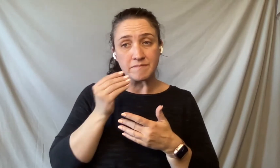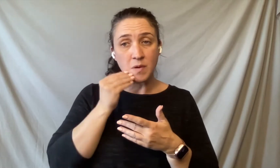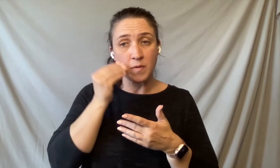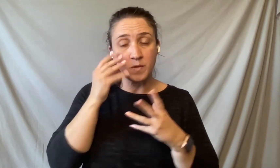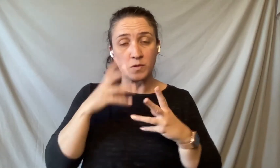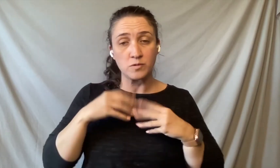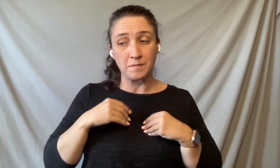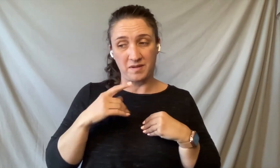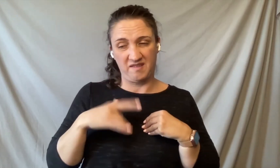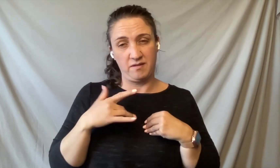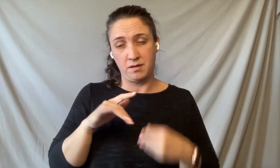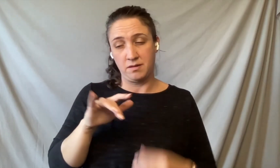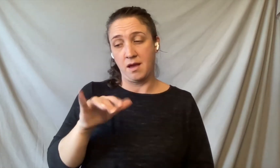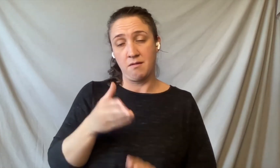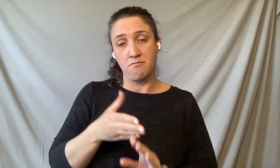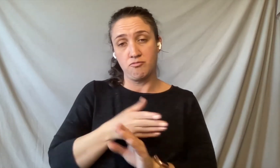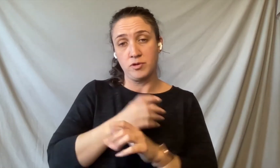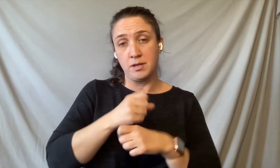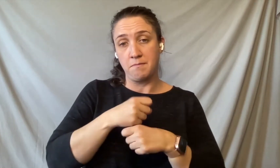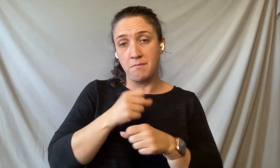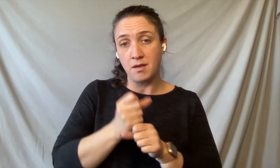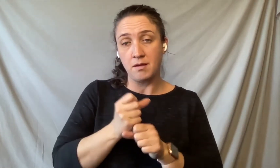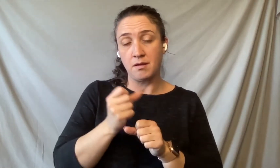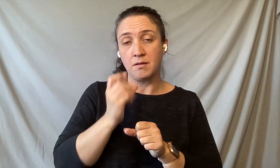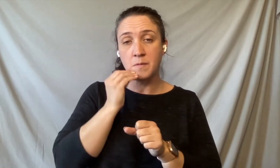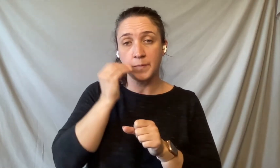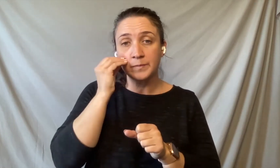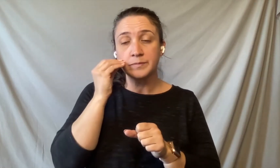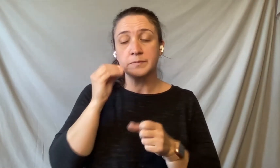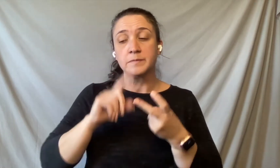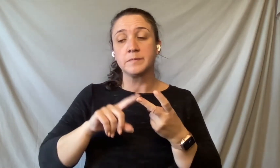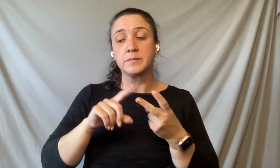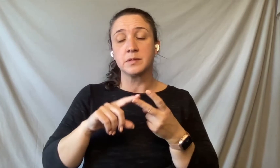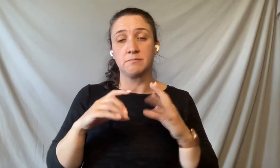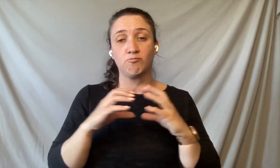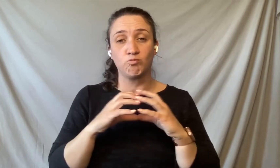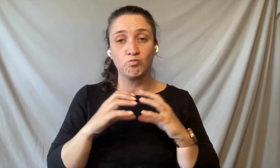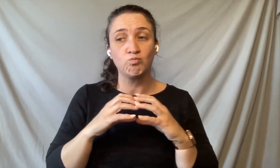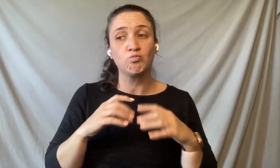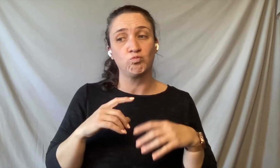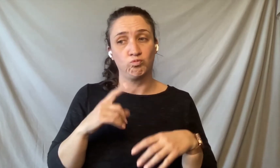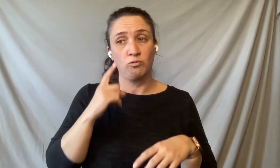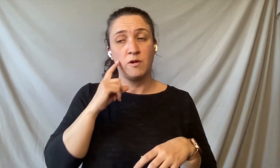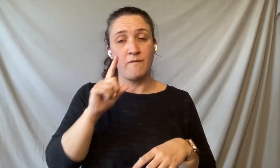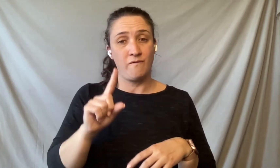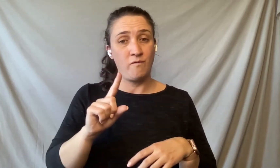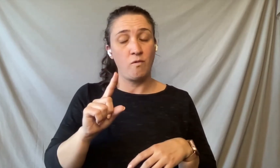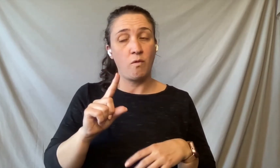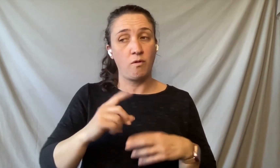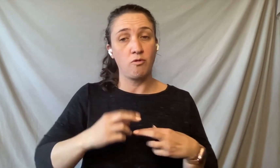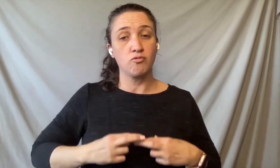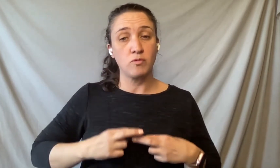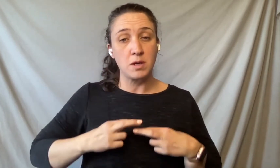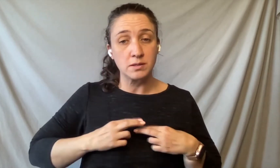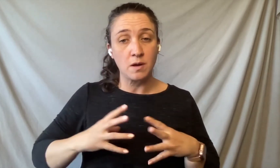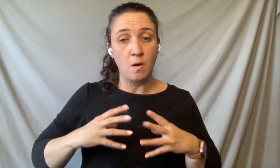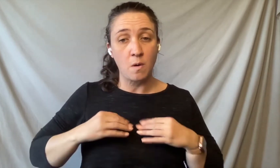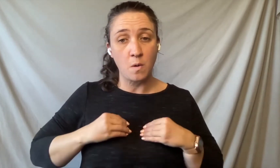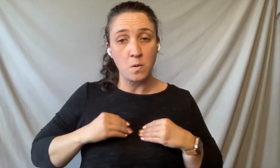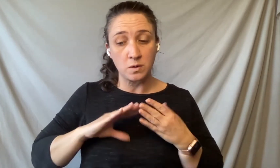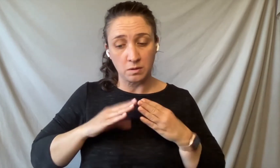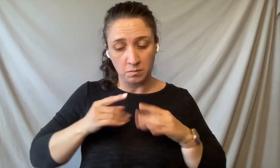manufactured housing infrastructure for resident-owned communities could also potentially go underneath that.